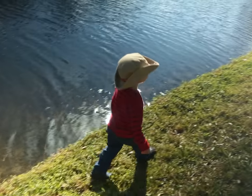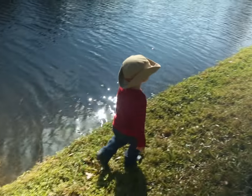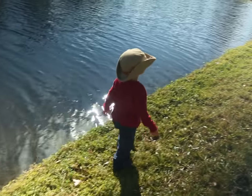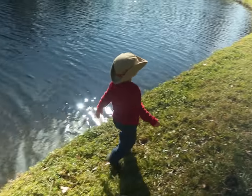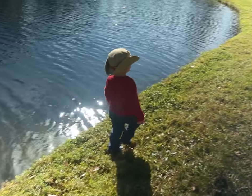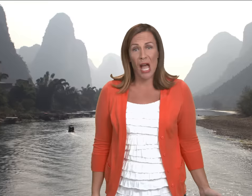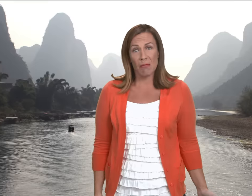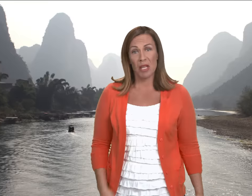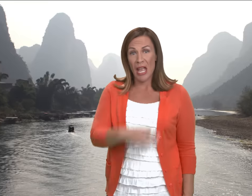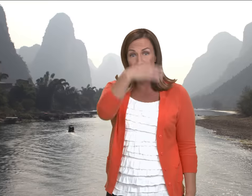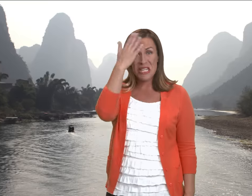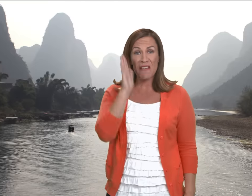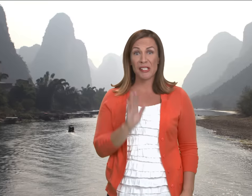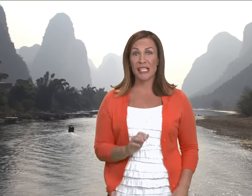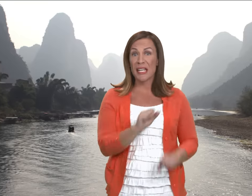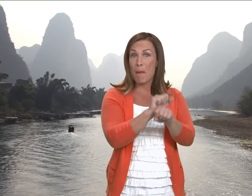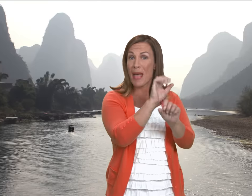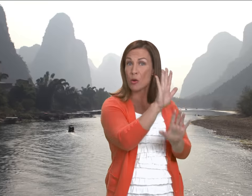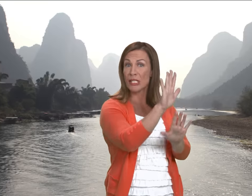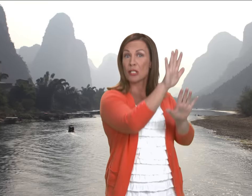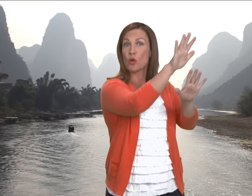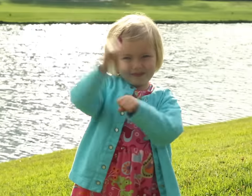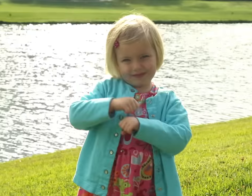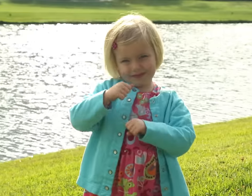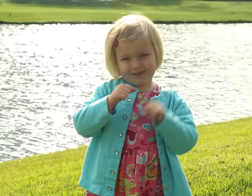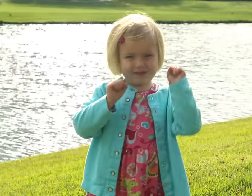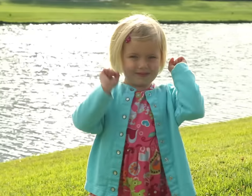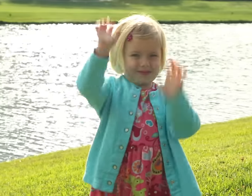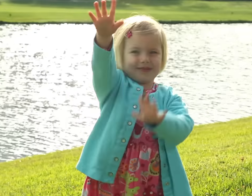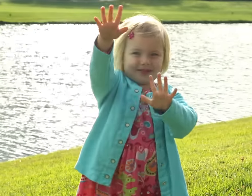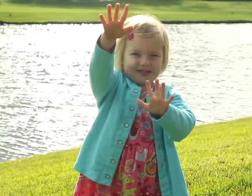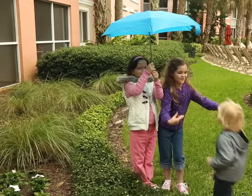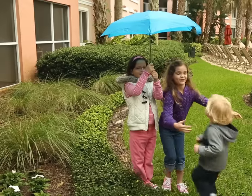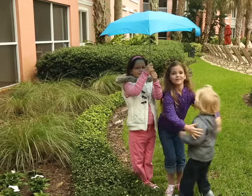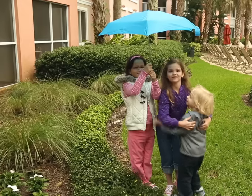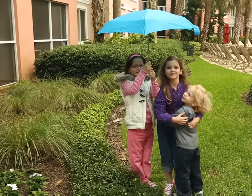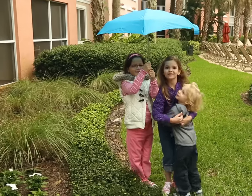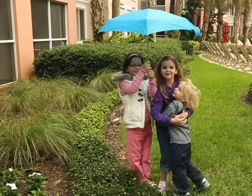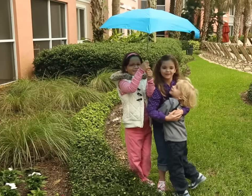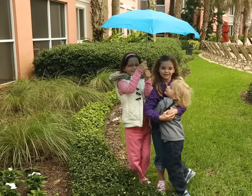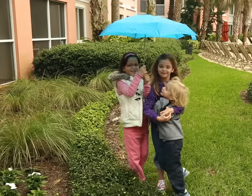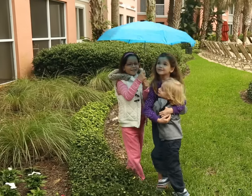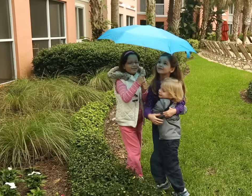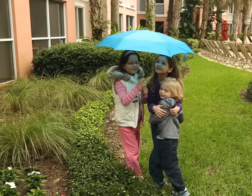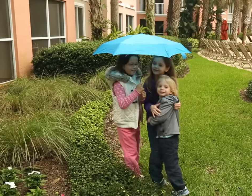whole lifetime And never see a mountain grow But the weather comes and weather goes